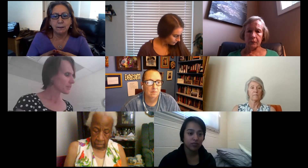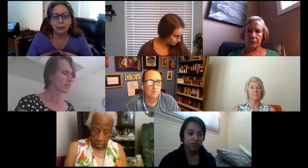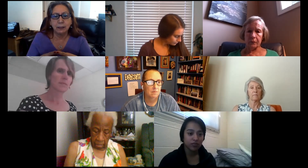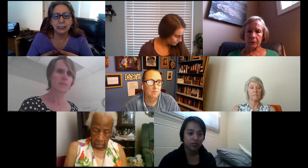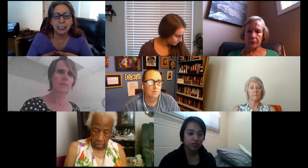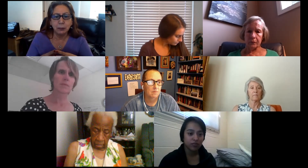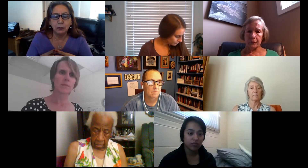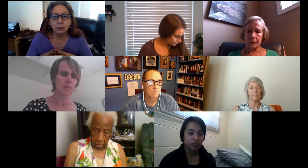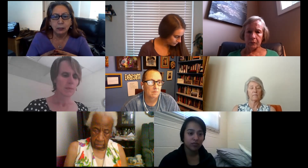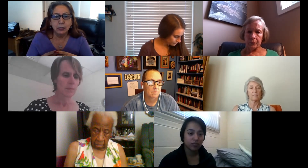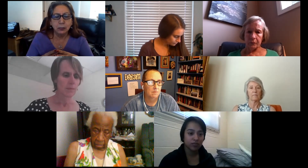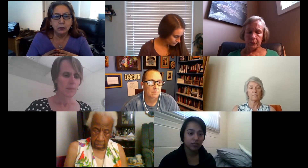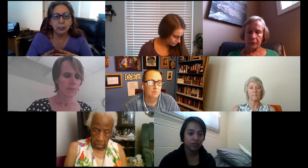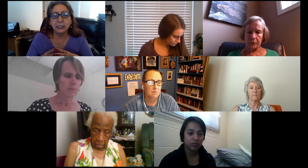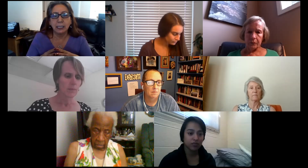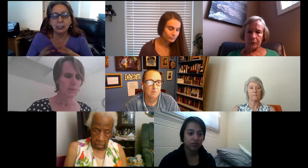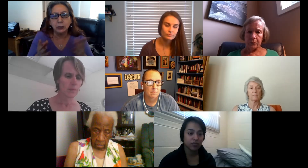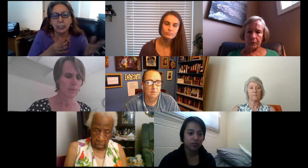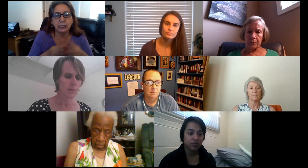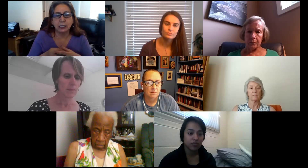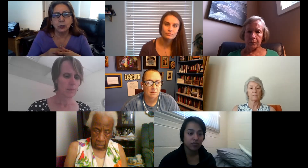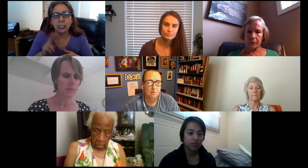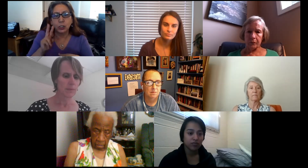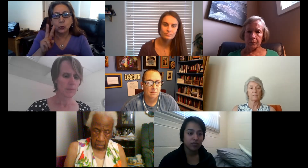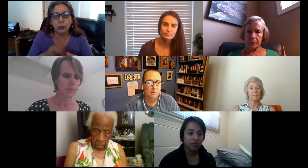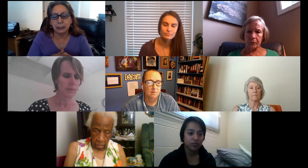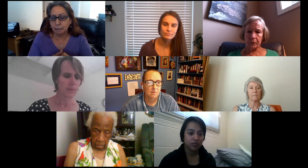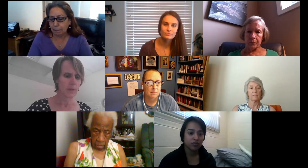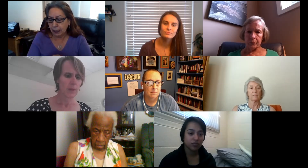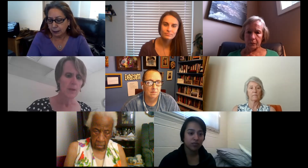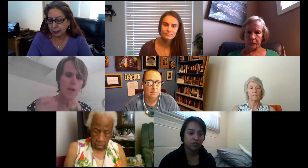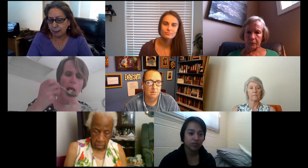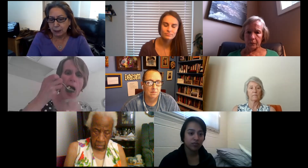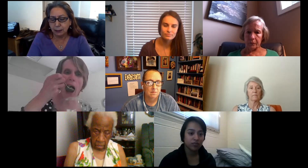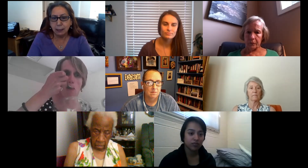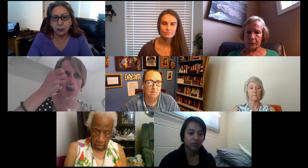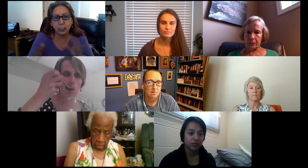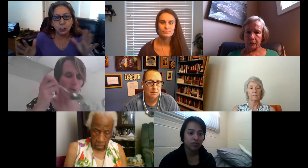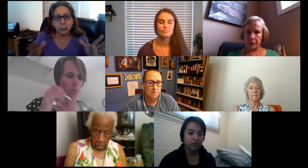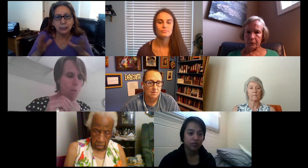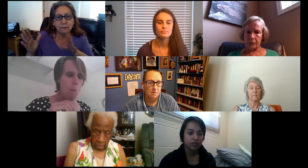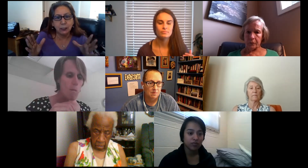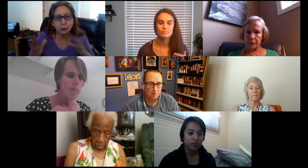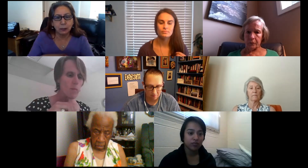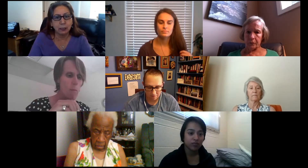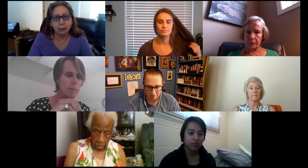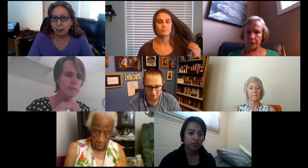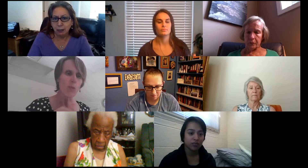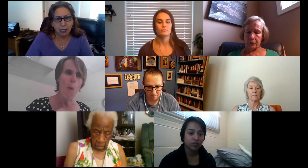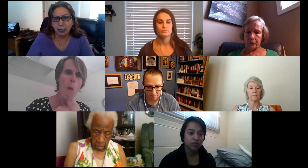and disabled. So at those days, they used to stay 2 weeks camping. So they show us this video, and I'm like, I can't